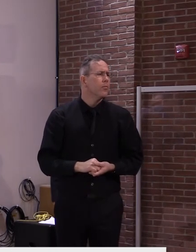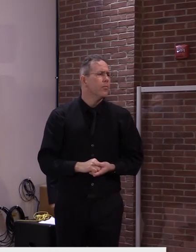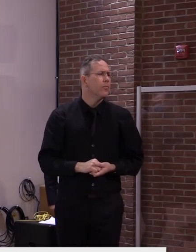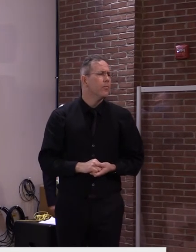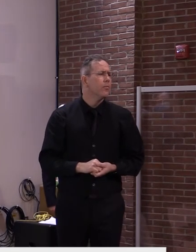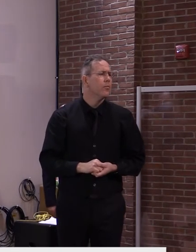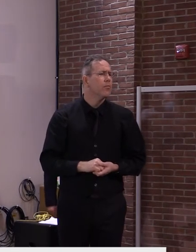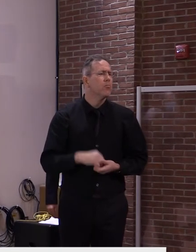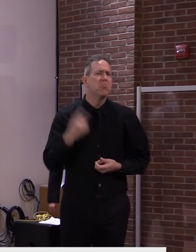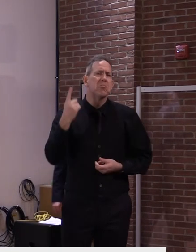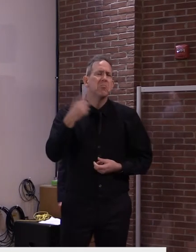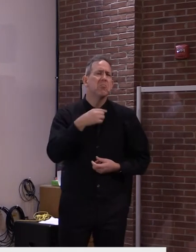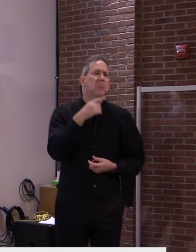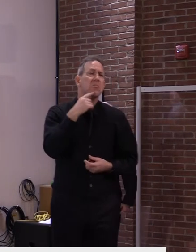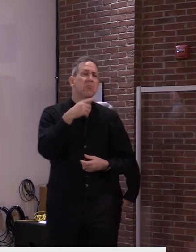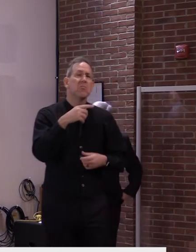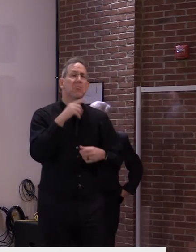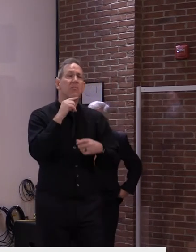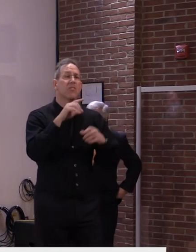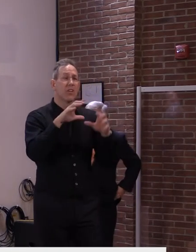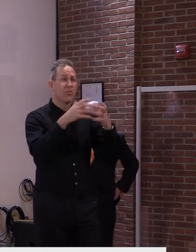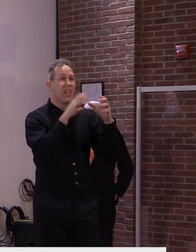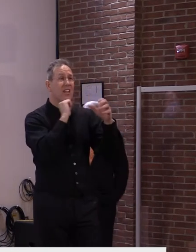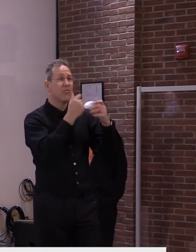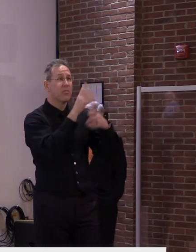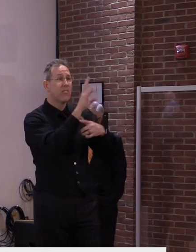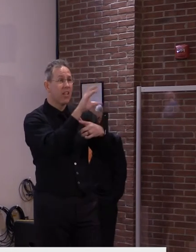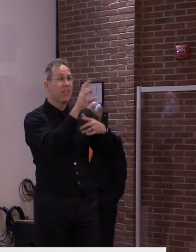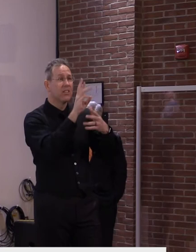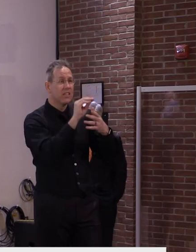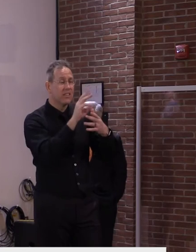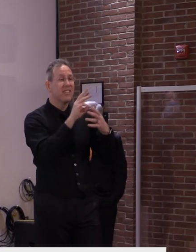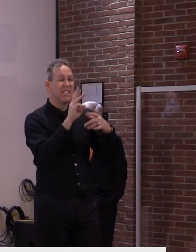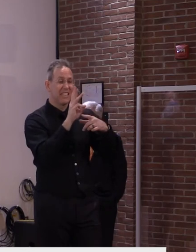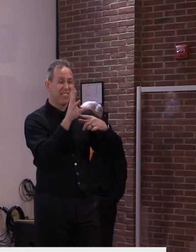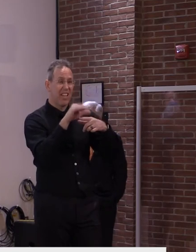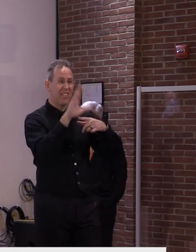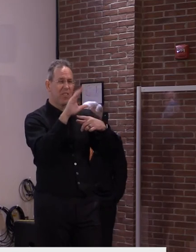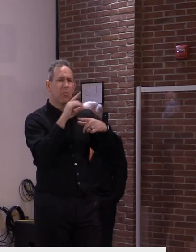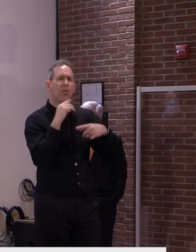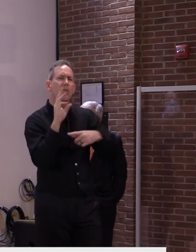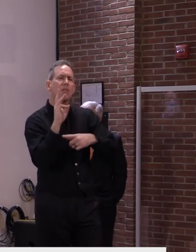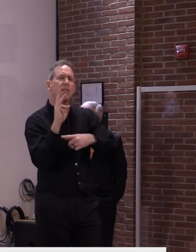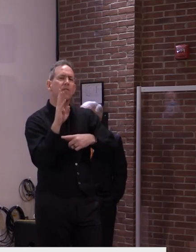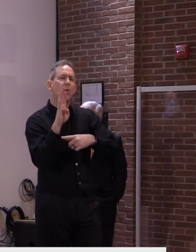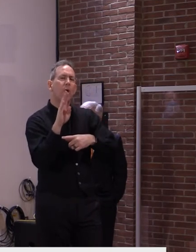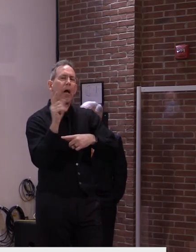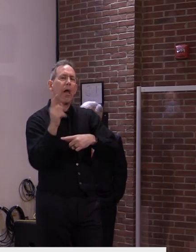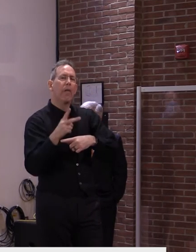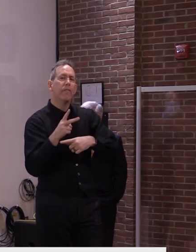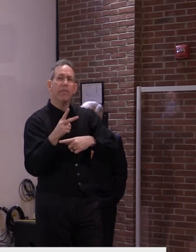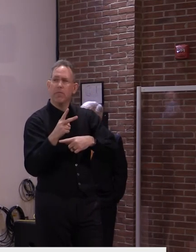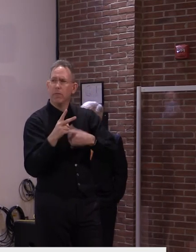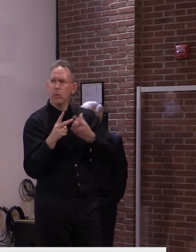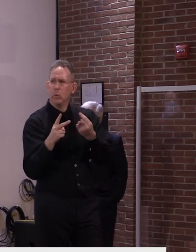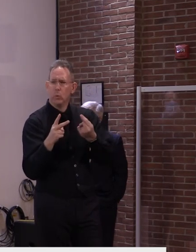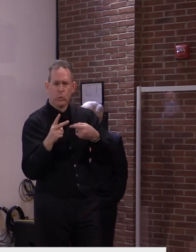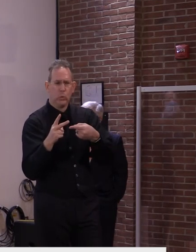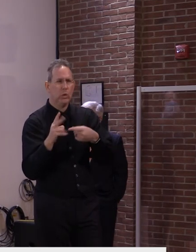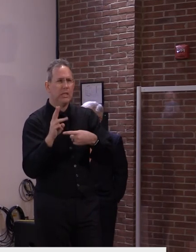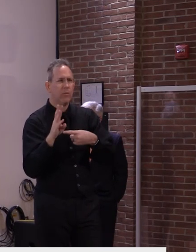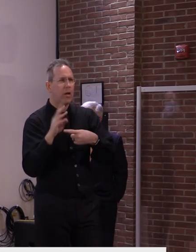wondering what their grouping looks like. Is there going to be a 60 to 65 age band, or will they